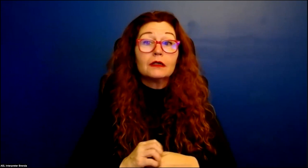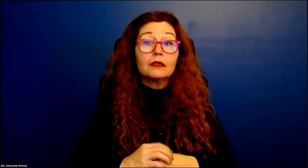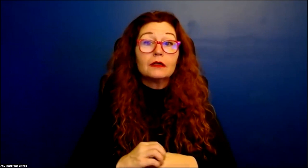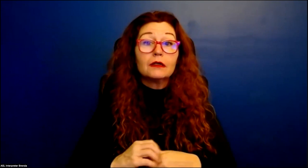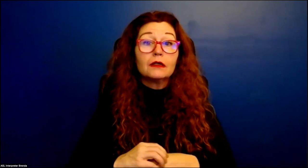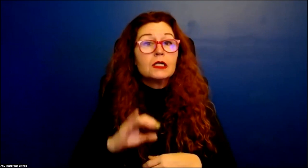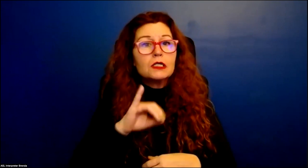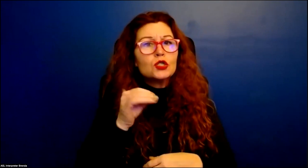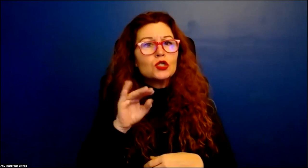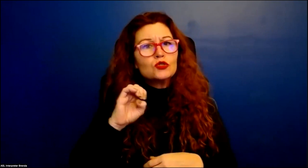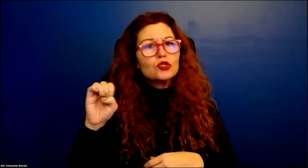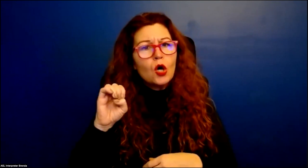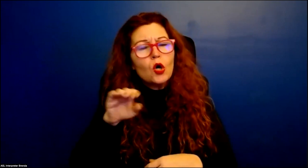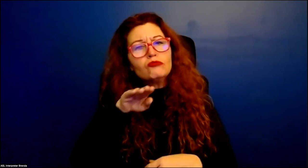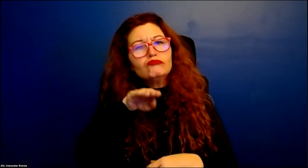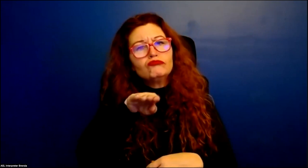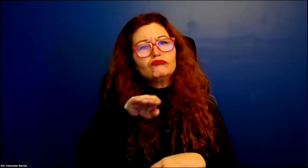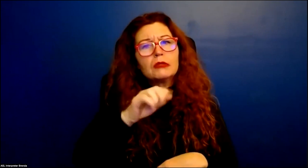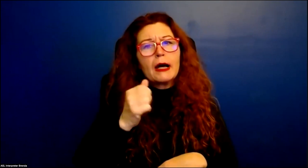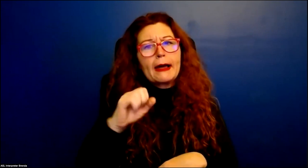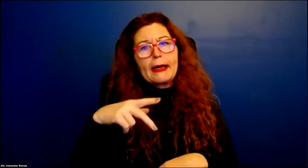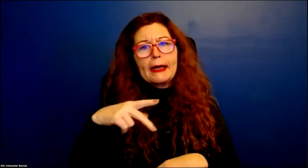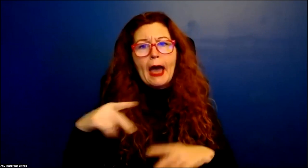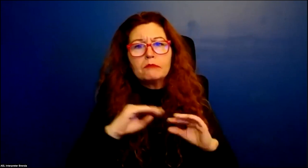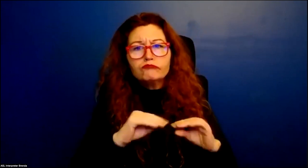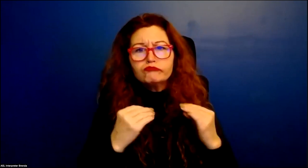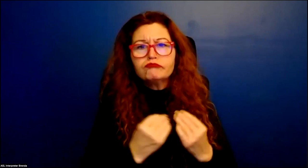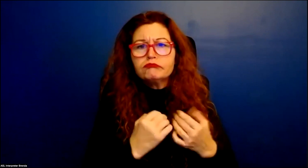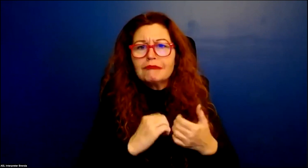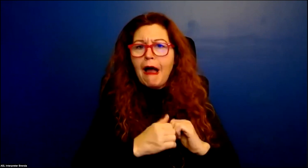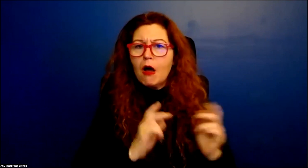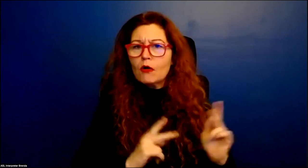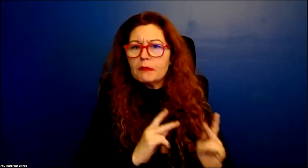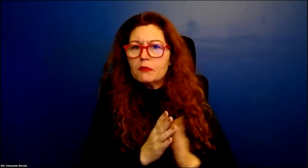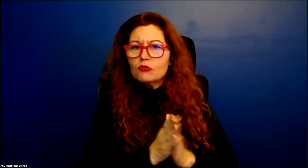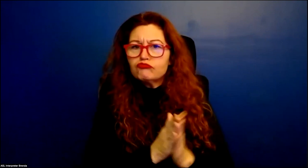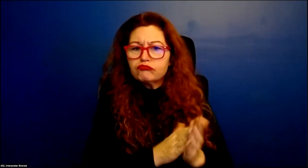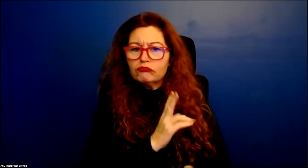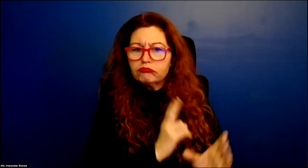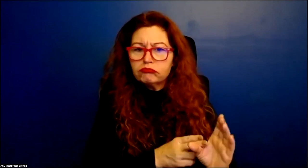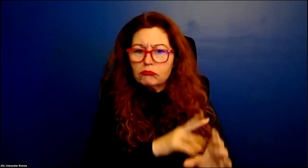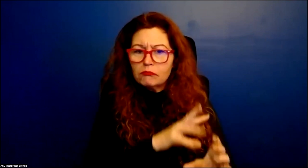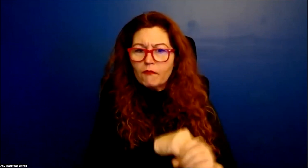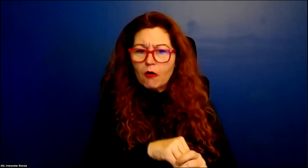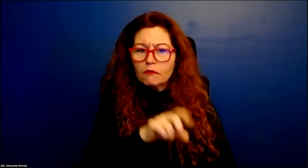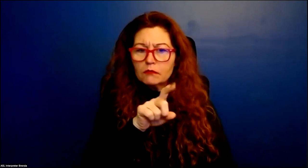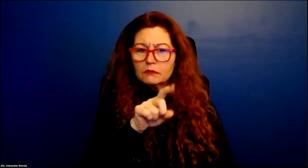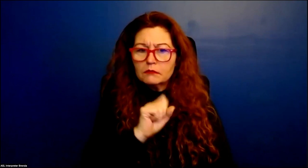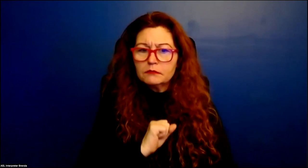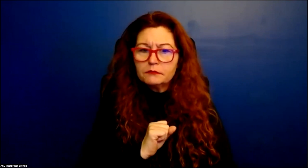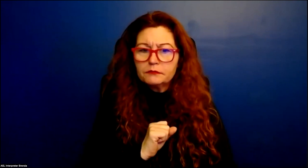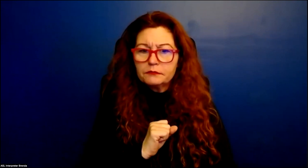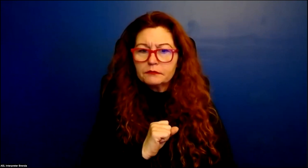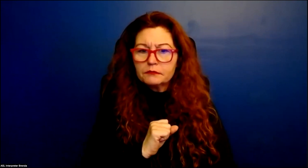get involved with the GAD Foundation? Well, first of all, the website of the day is